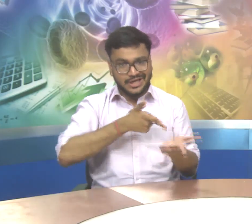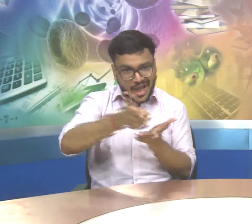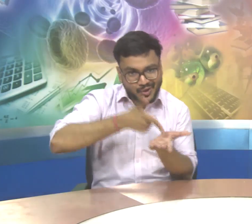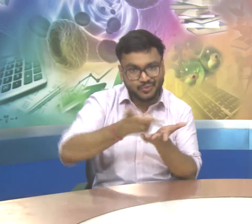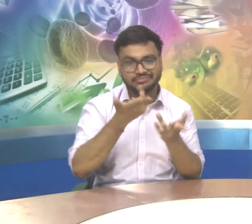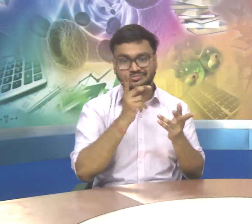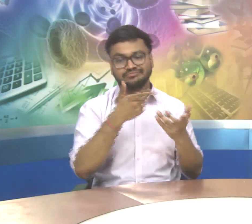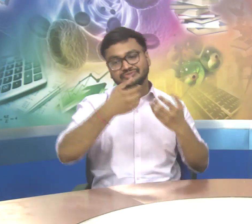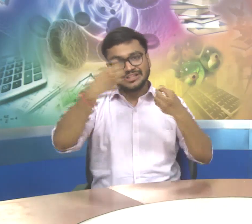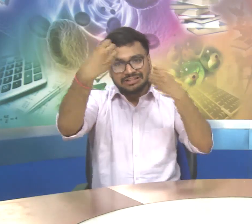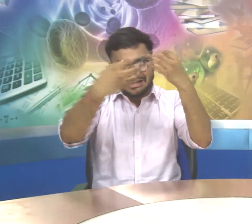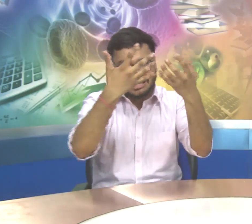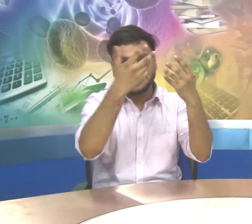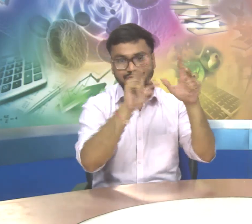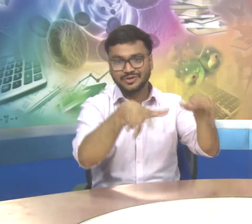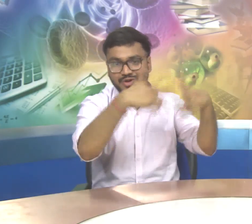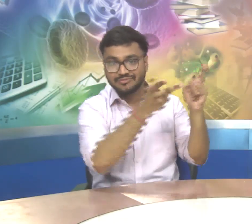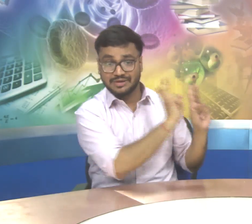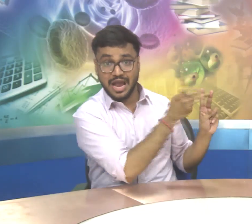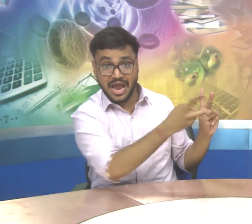Plants are very important for humans.